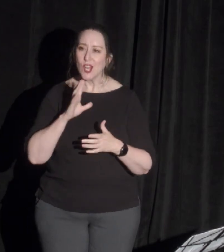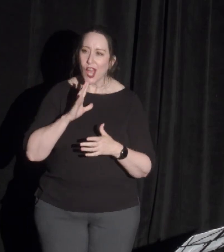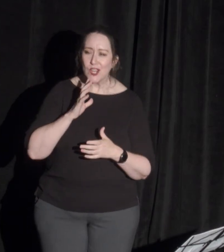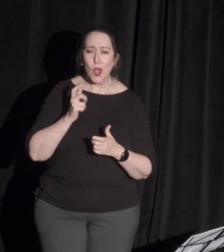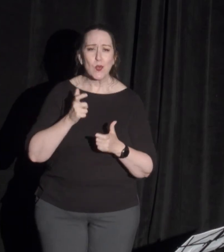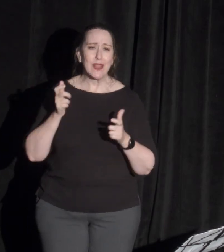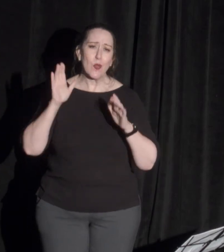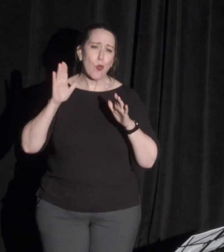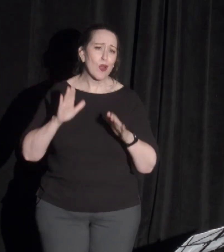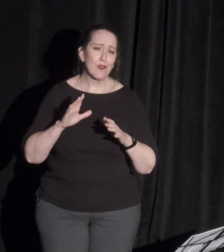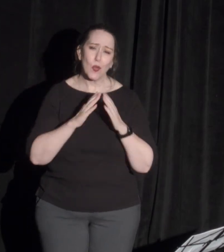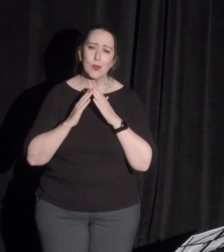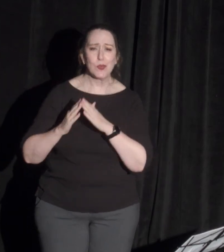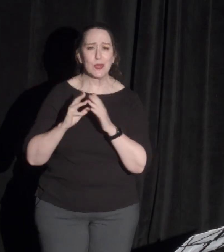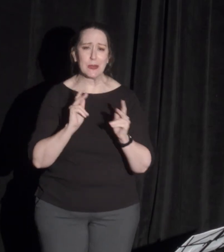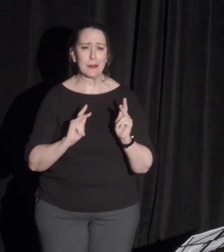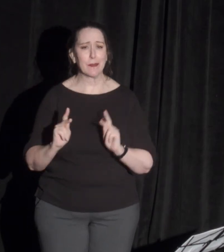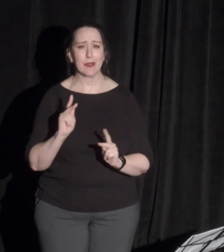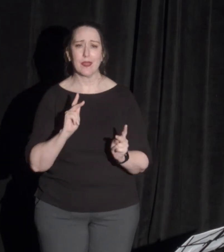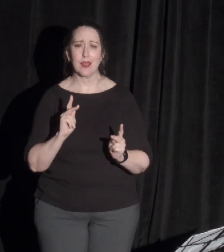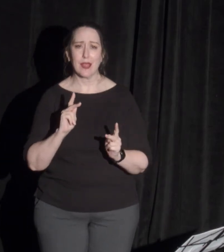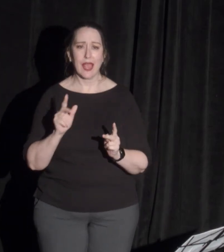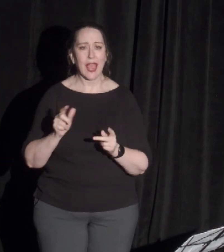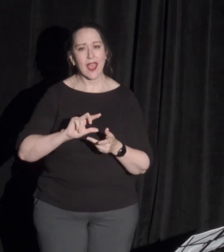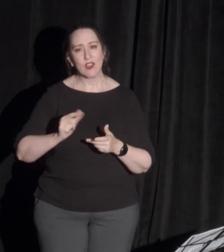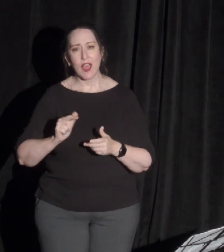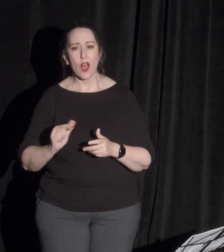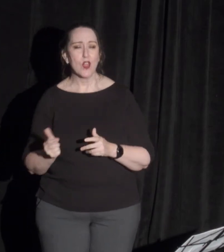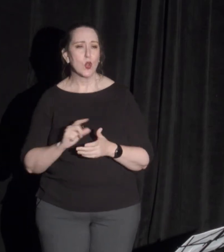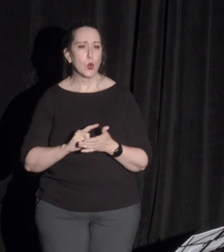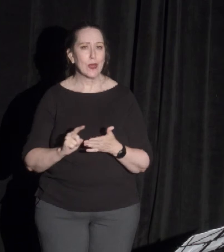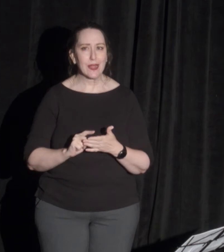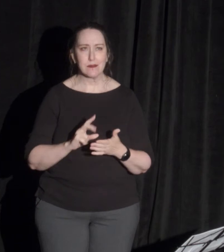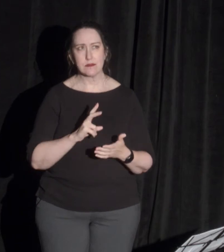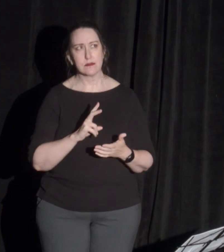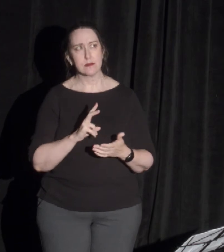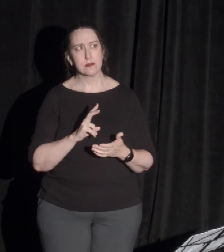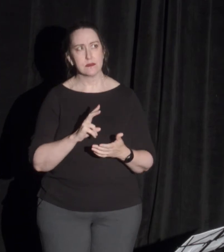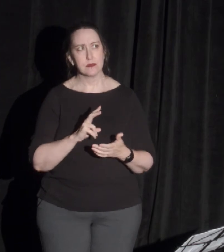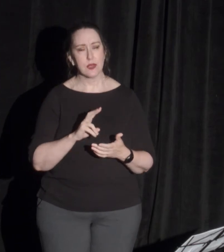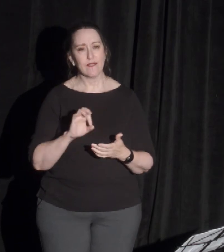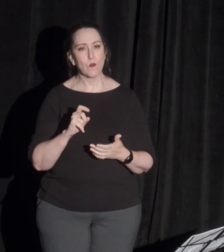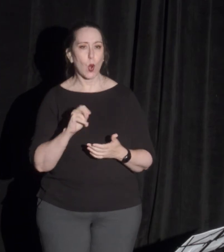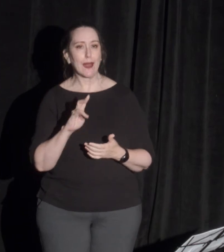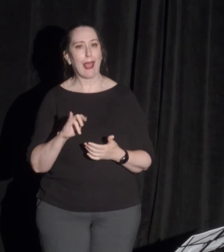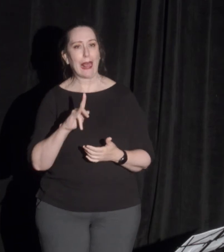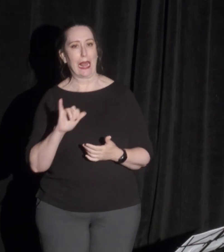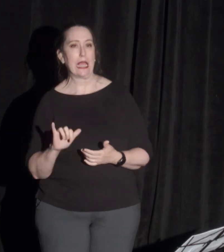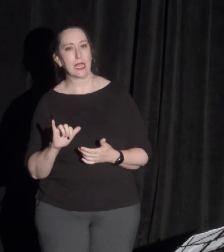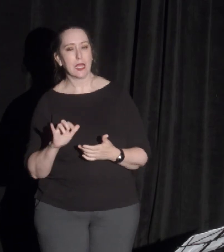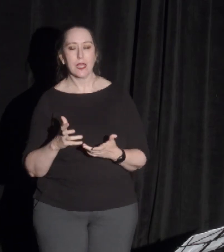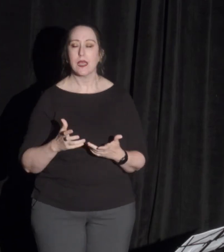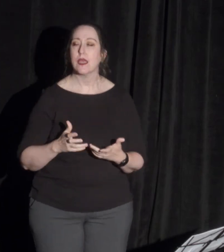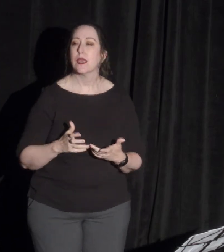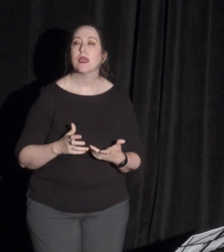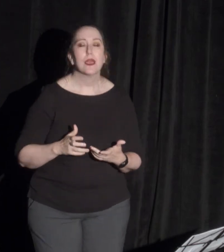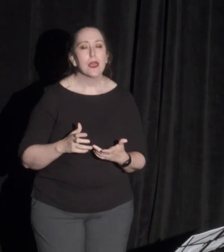wonderful community of people every other week, or fortnightly, I should say. And we really appreciate